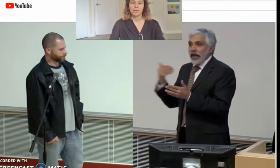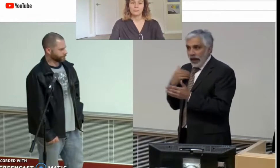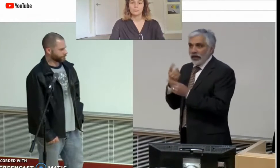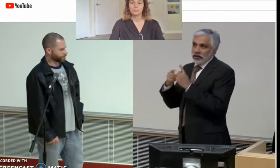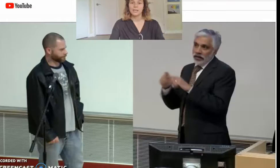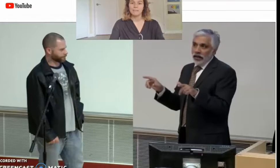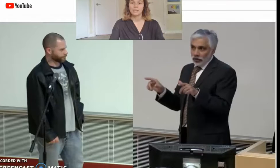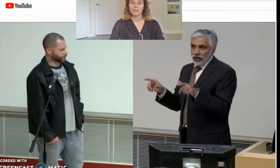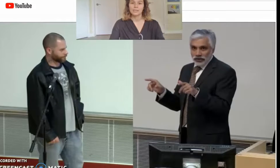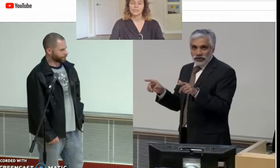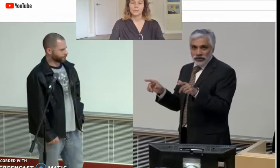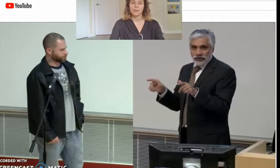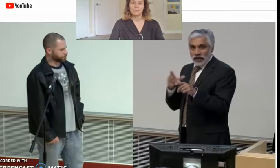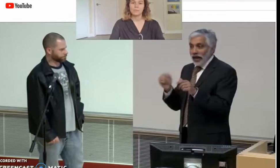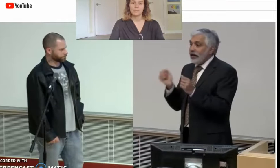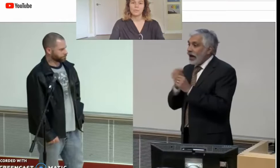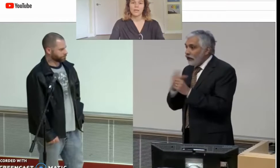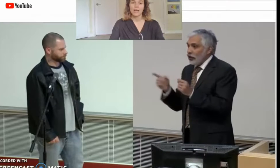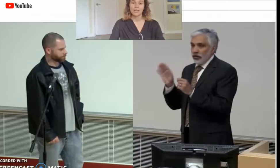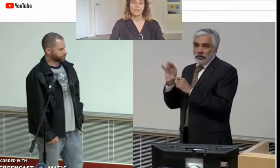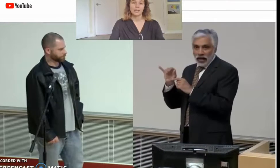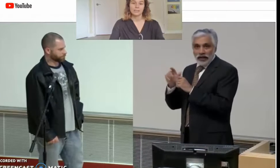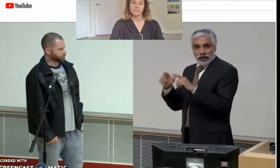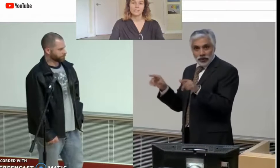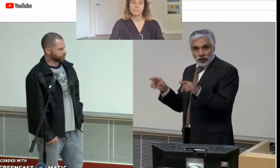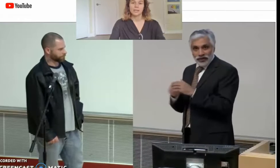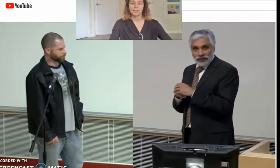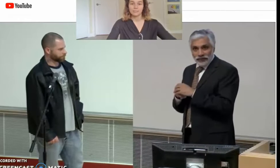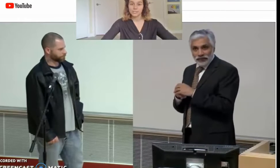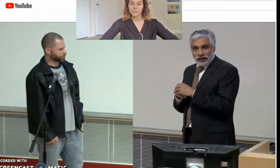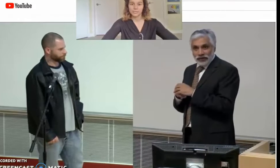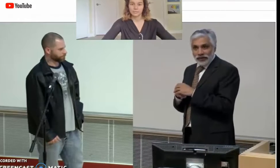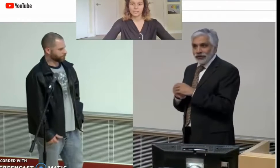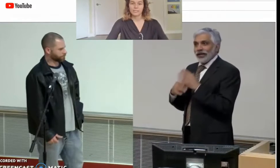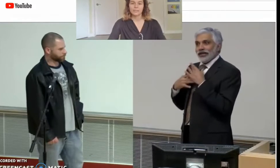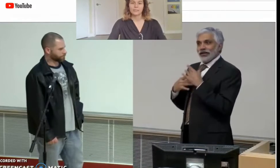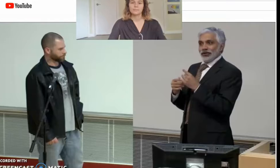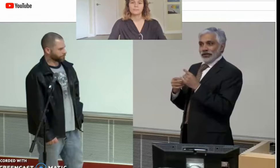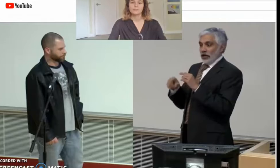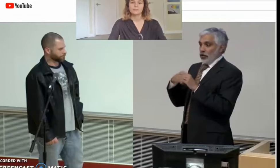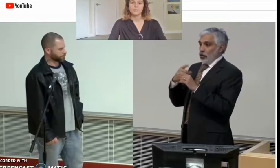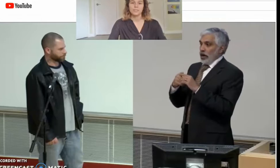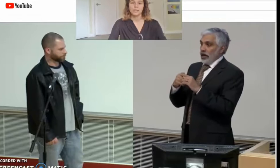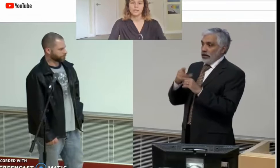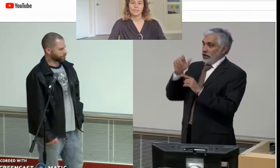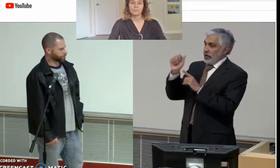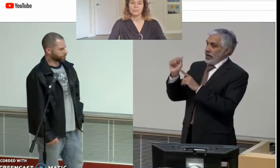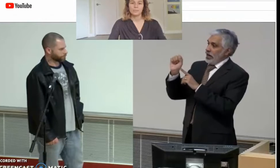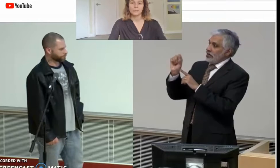Many people were deaf there. So many people had language, sign language specifically, and lots of people knew